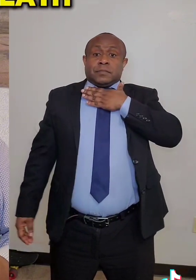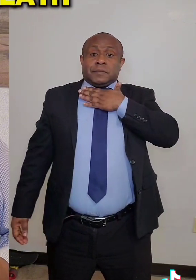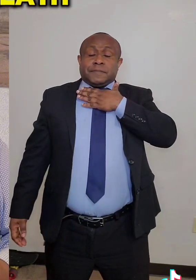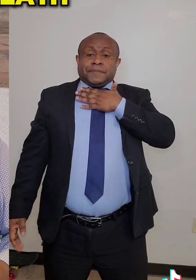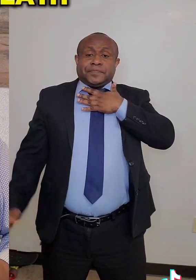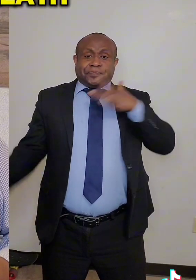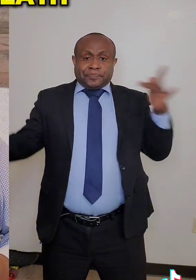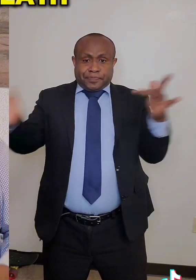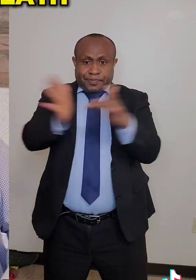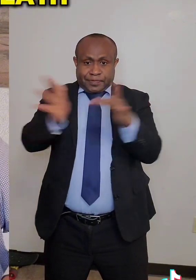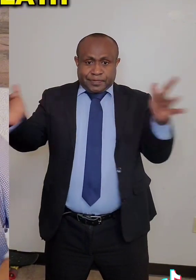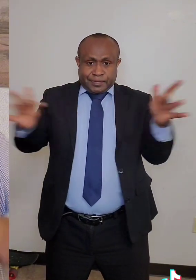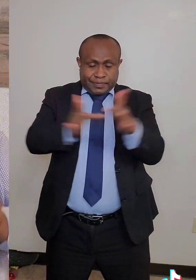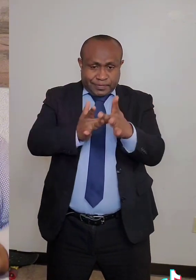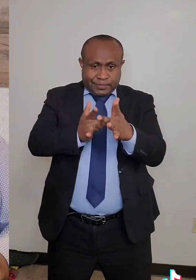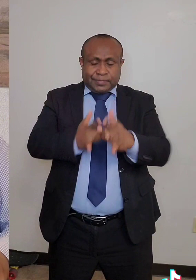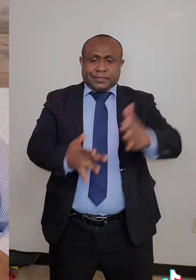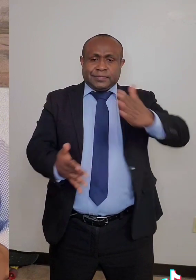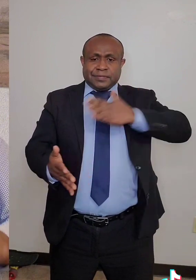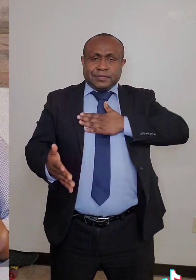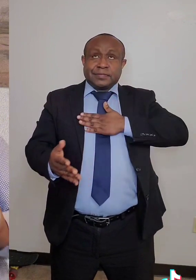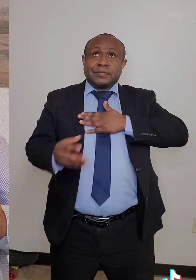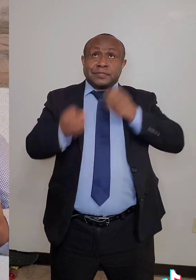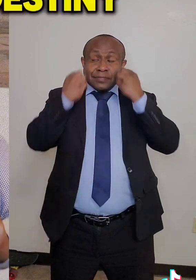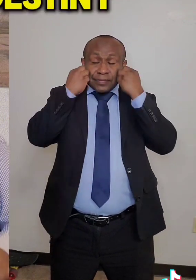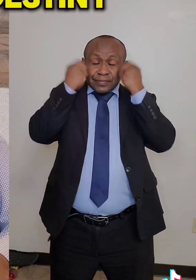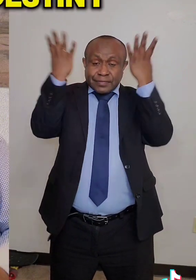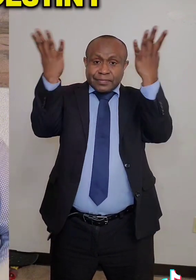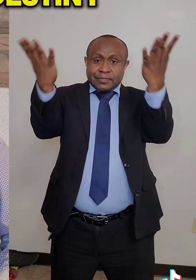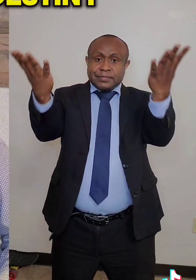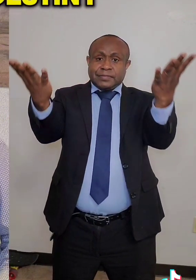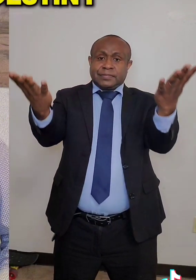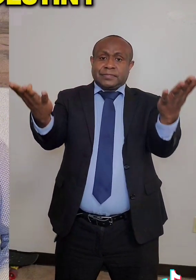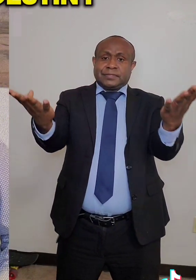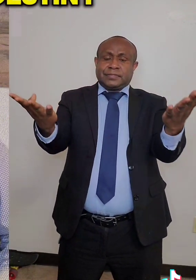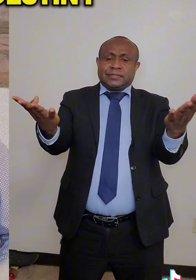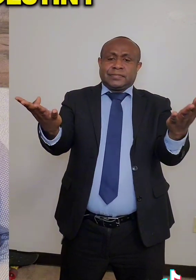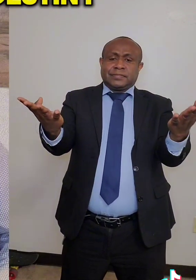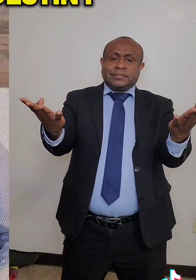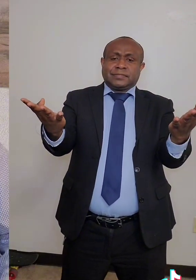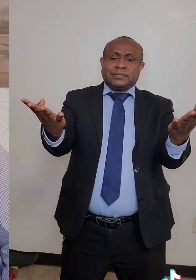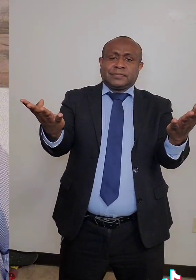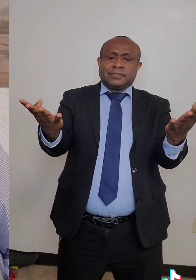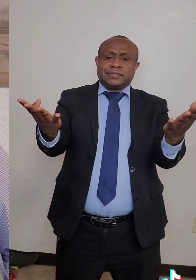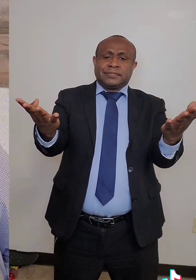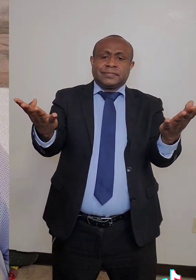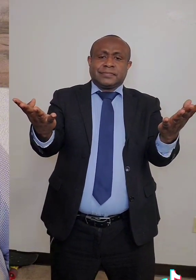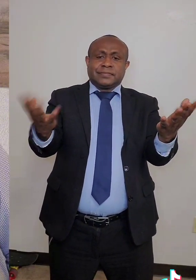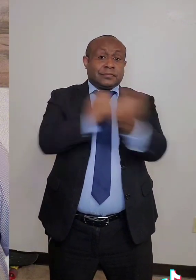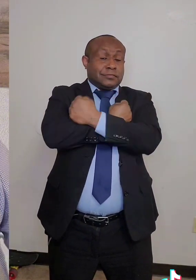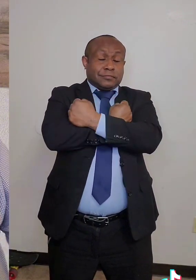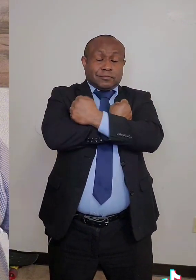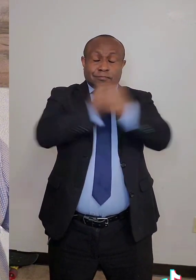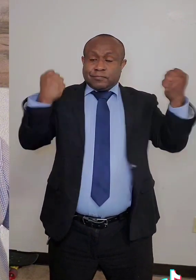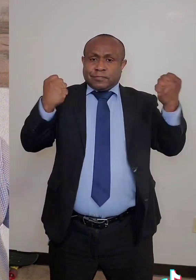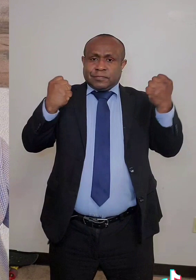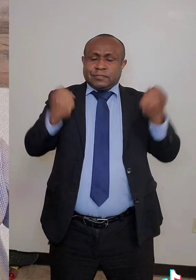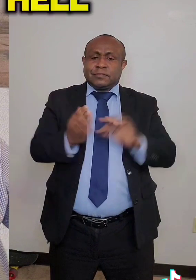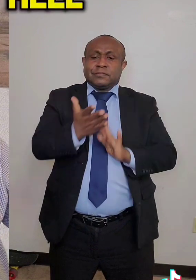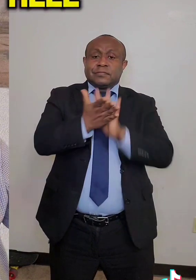final breath, Jesus commands my destiny.